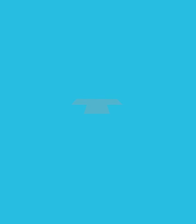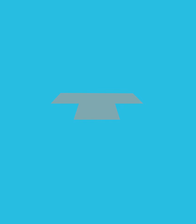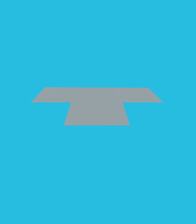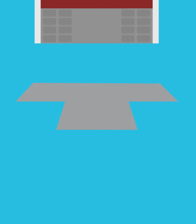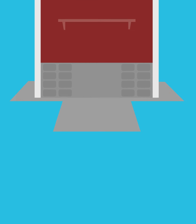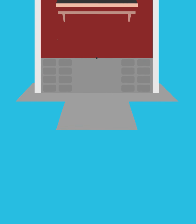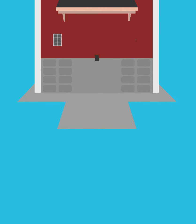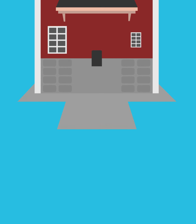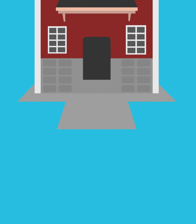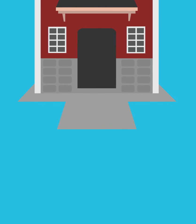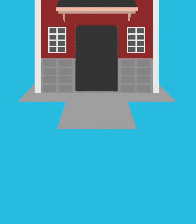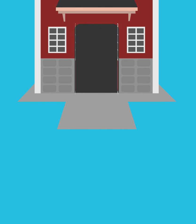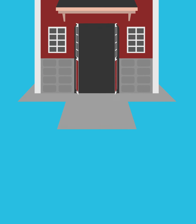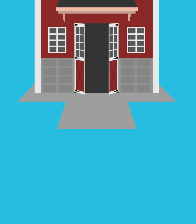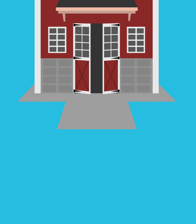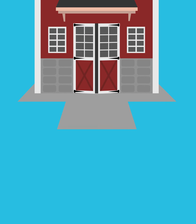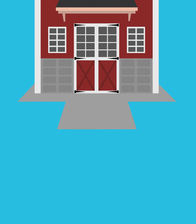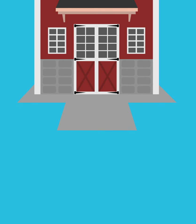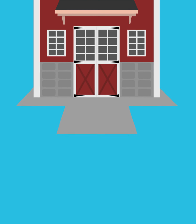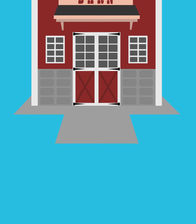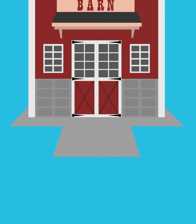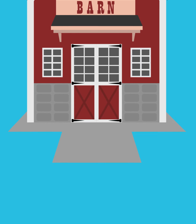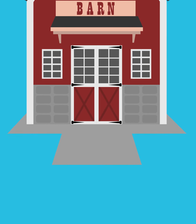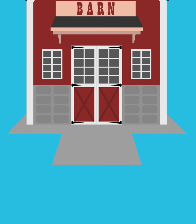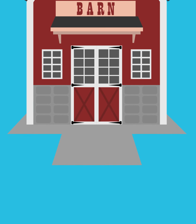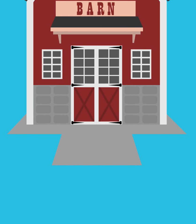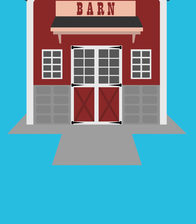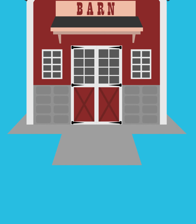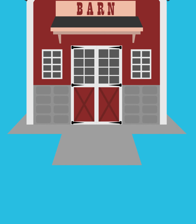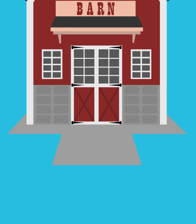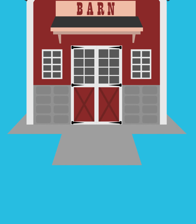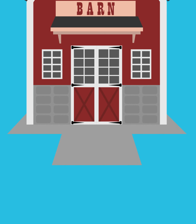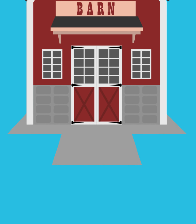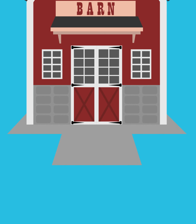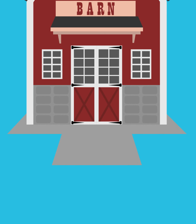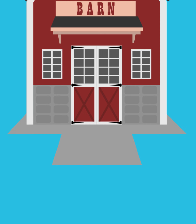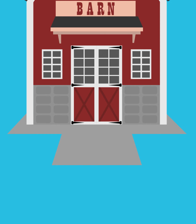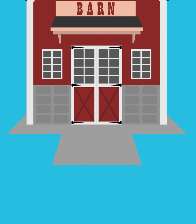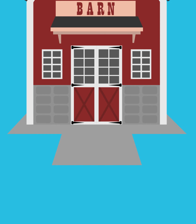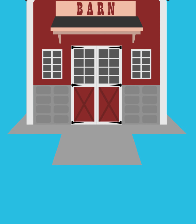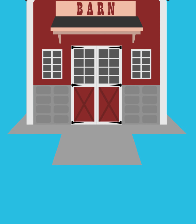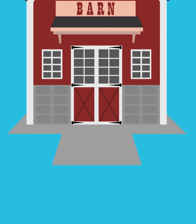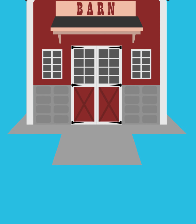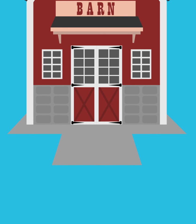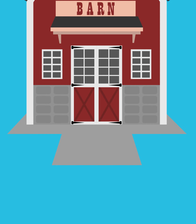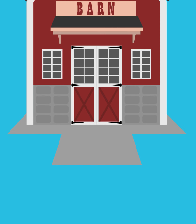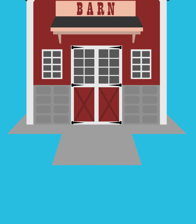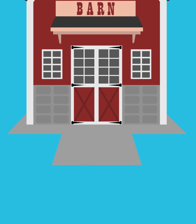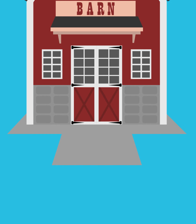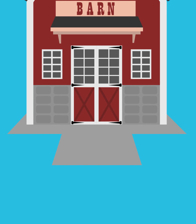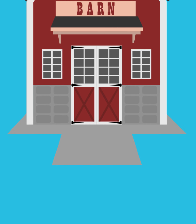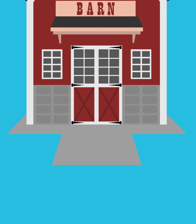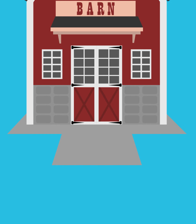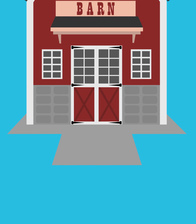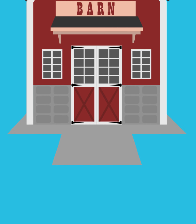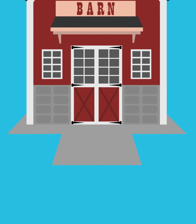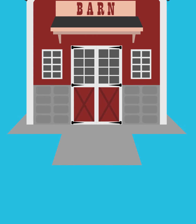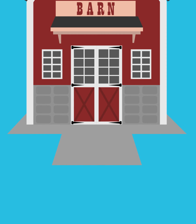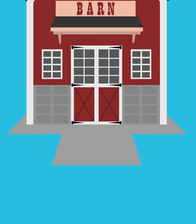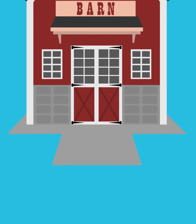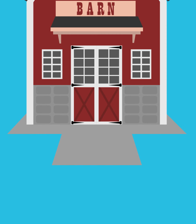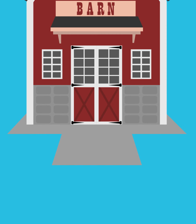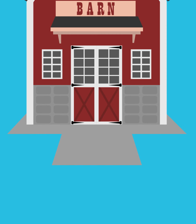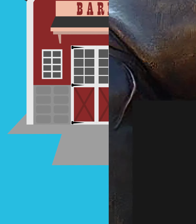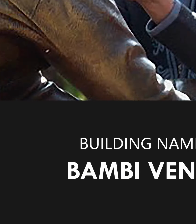Animated walls, windows, barn doors, a sign, and gambrel roof fall from the sky, landing in place to create a red barn. Text appears, Bambi's Farm. A color